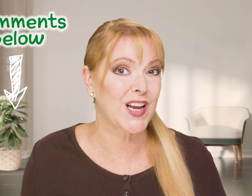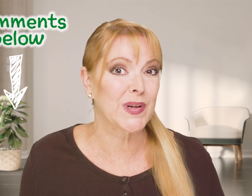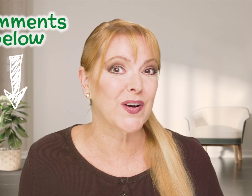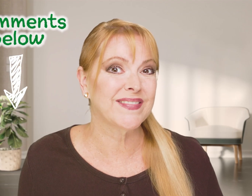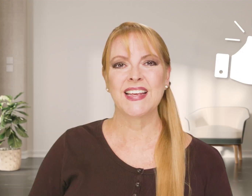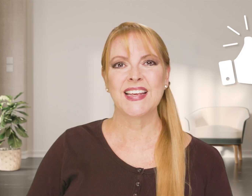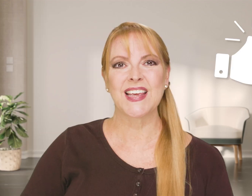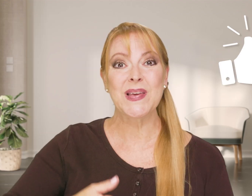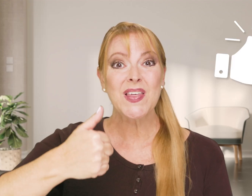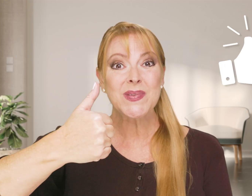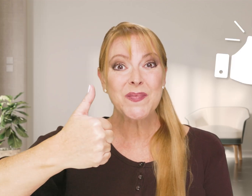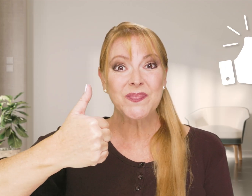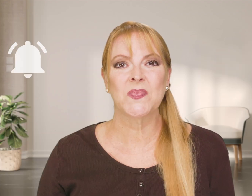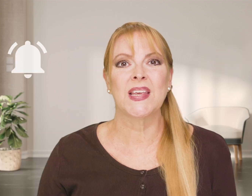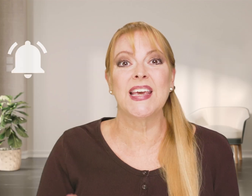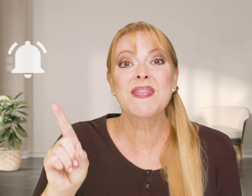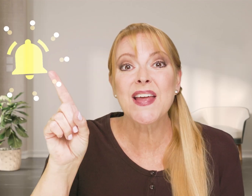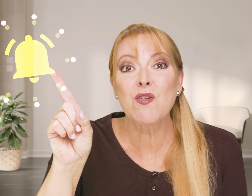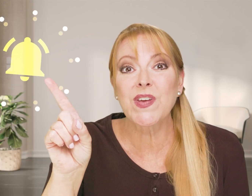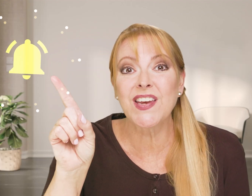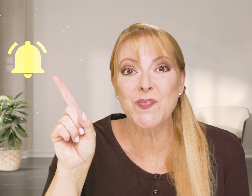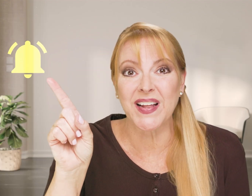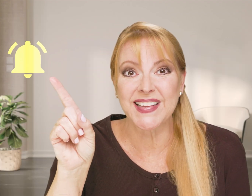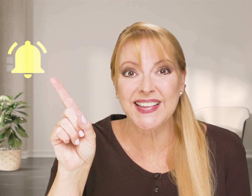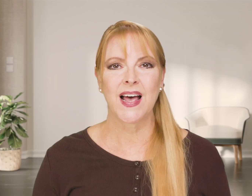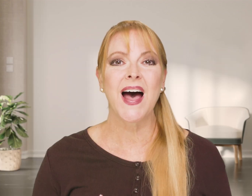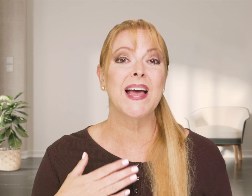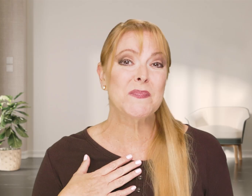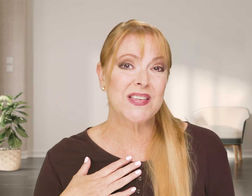below. Give me a thumbs up, hit that notification bell. I'm Miss